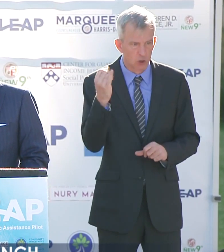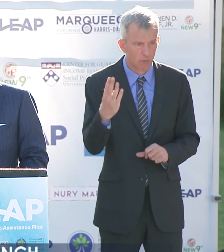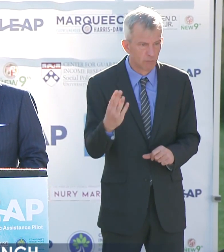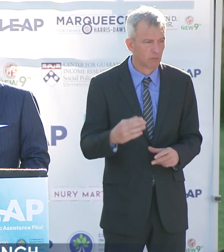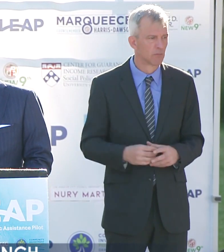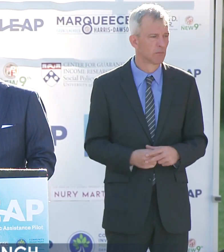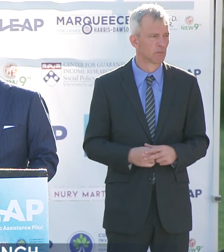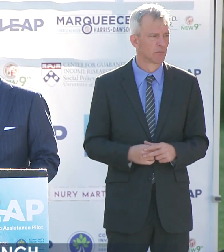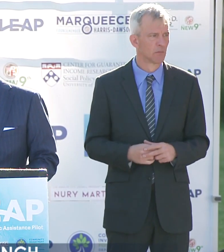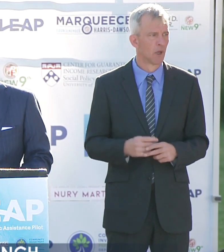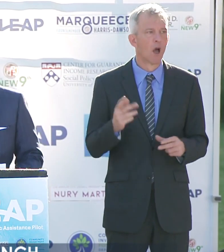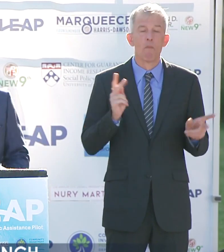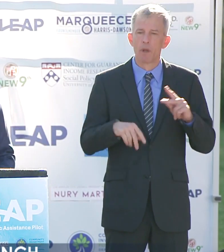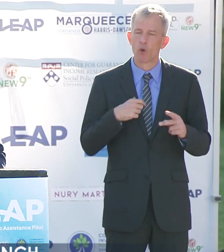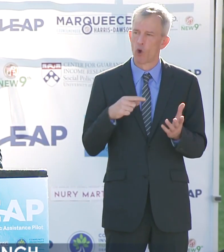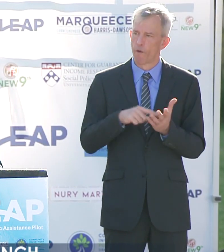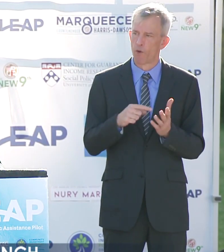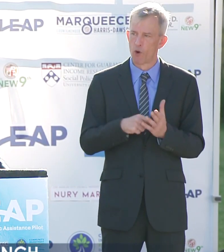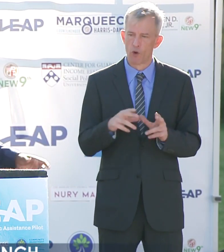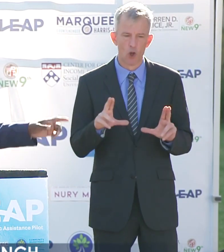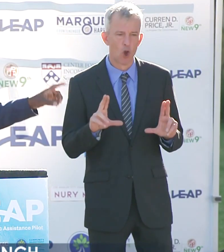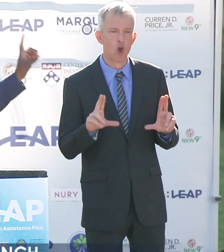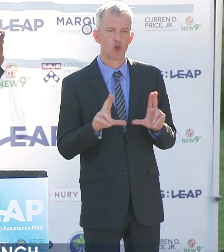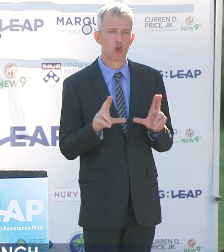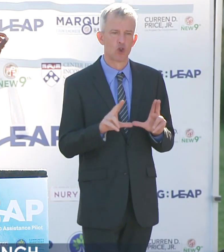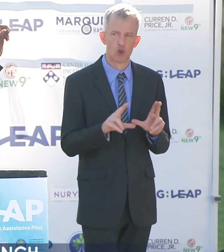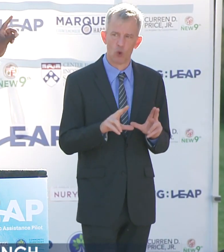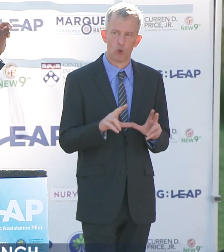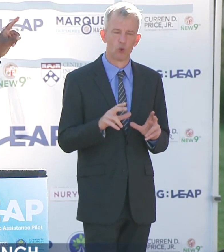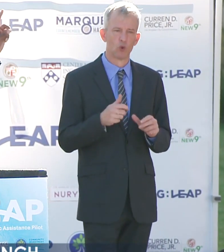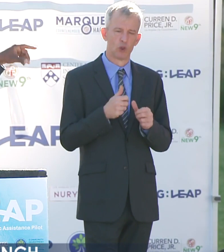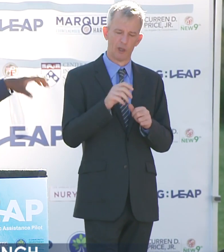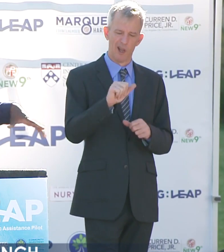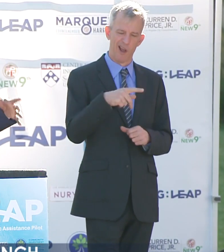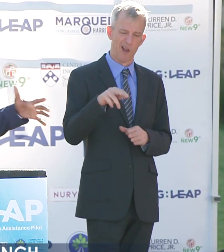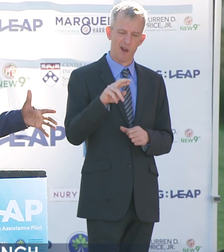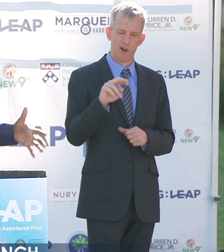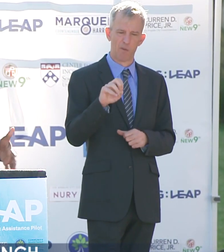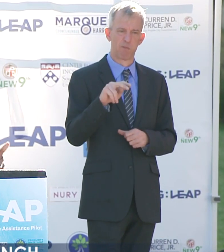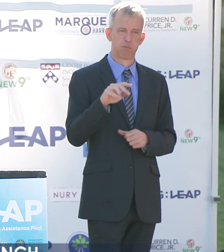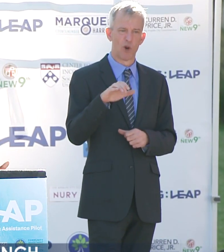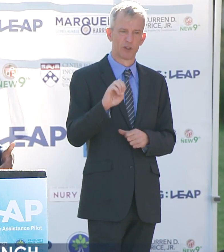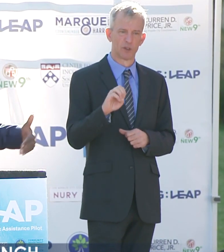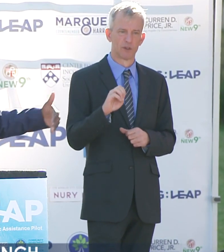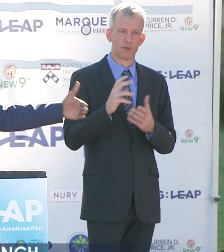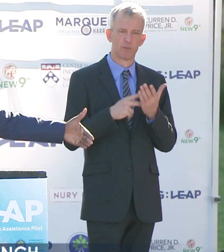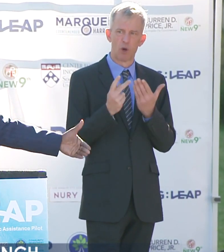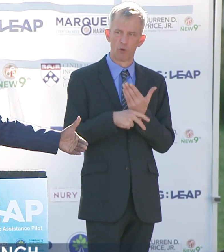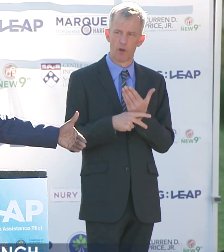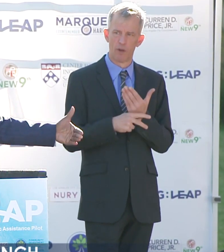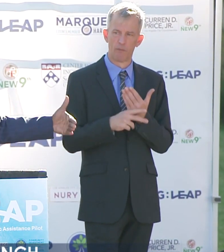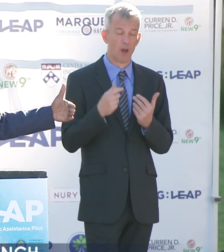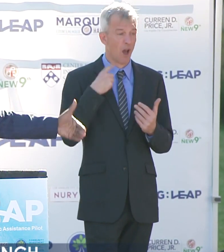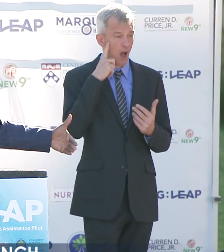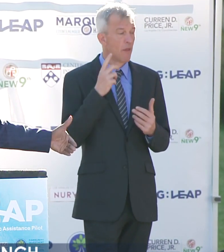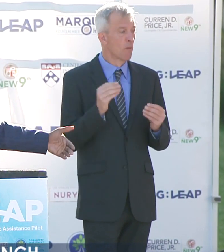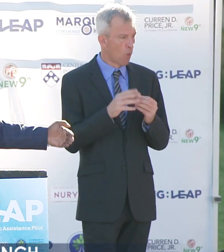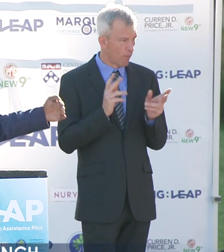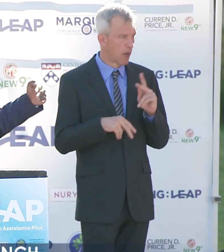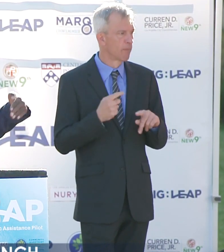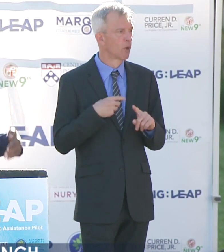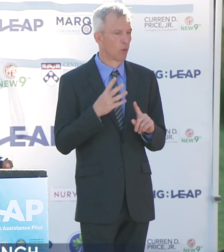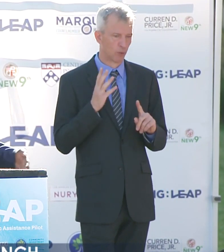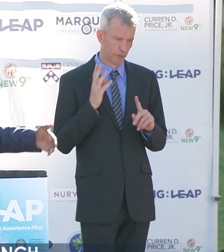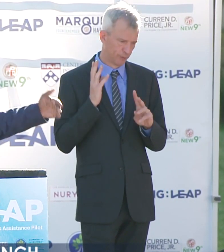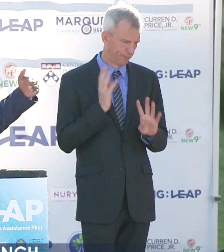that union apprenticeship program. Dr. Vanderwood, you get ready. I see all the construction across the street. Get ready, because I think more people are going to come to Trade Tech